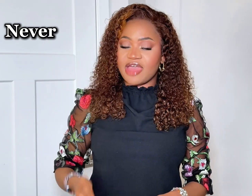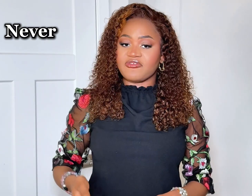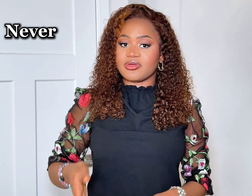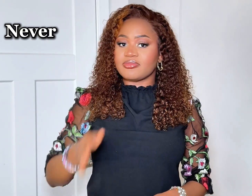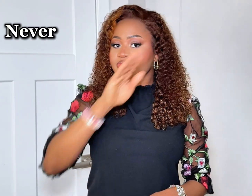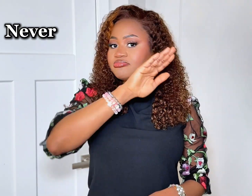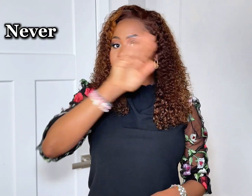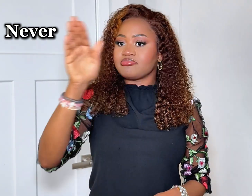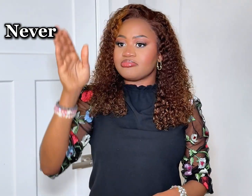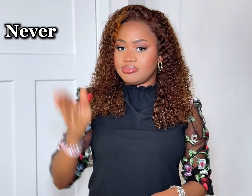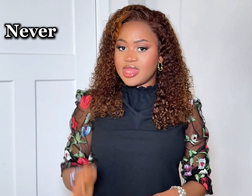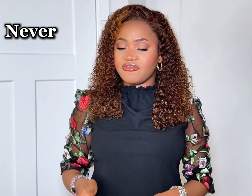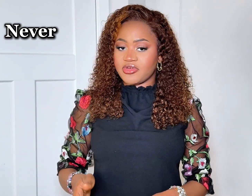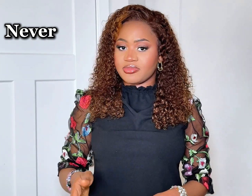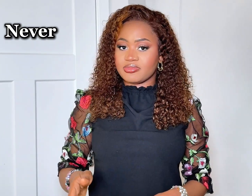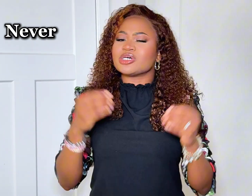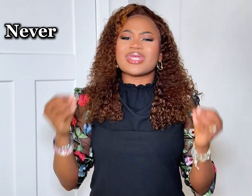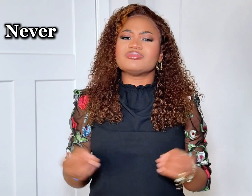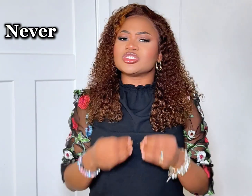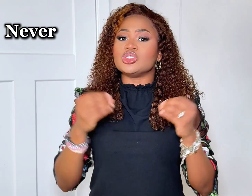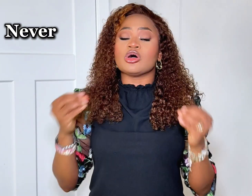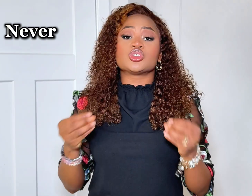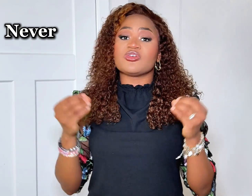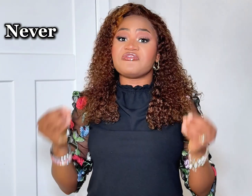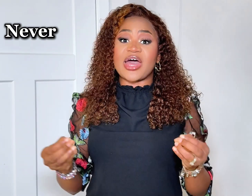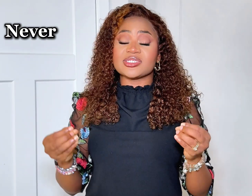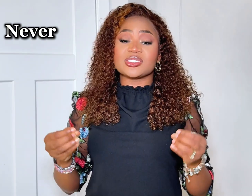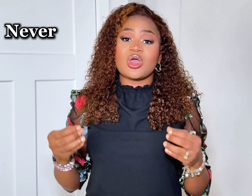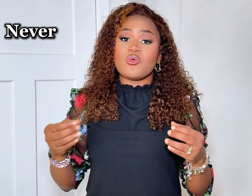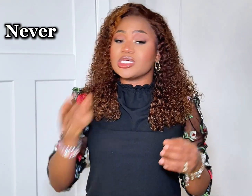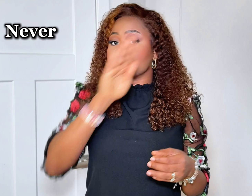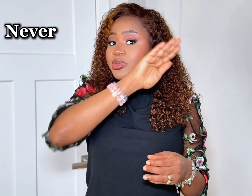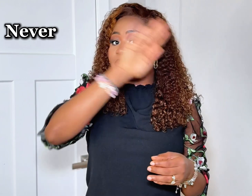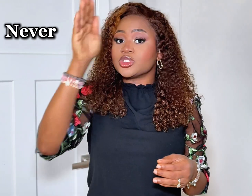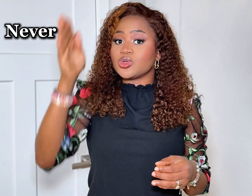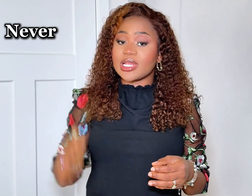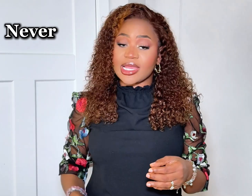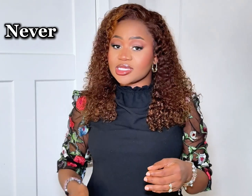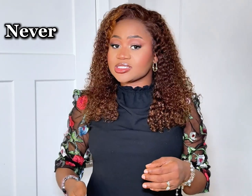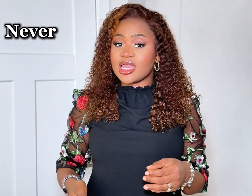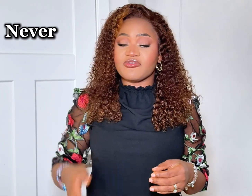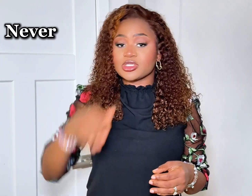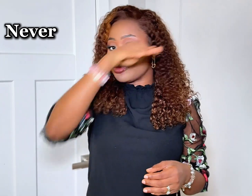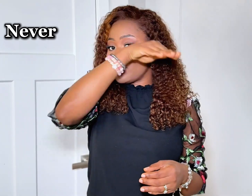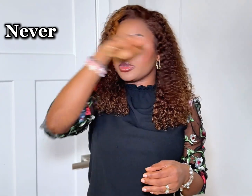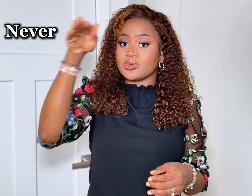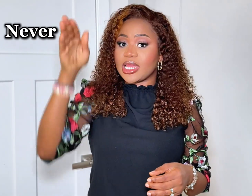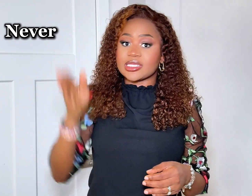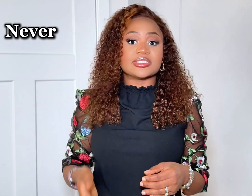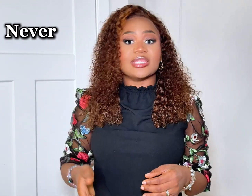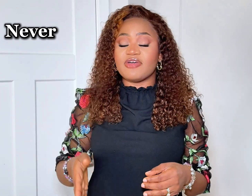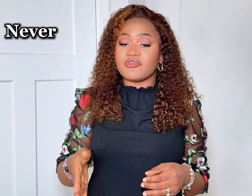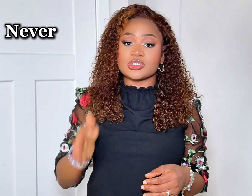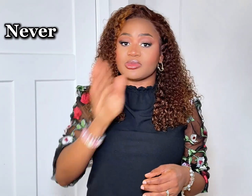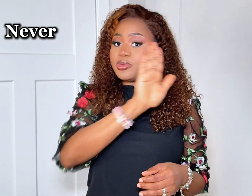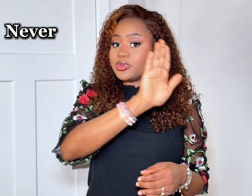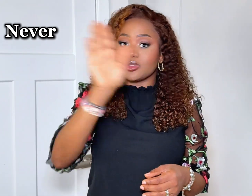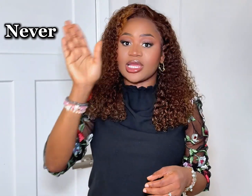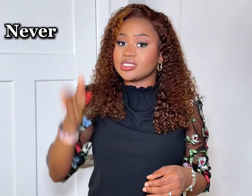Never. Never. Sometimes it's done so fast where some people do it like this, never. Some people do it like this, never. Some people do it like this,